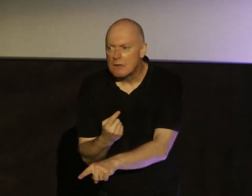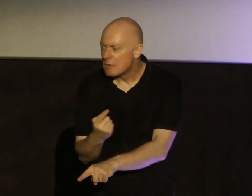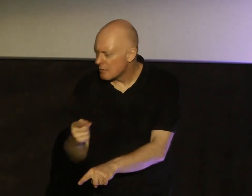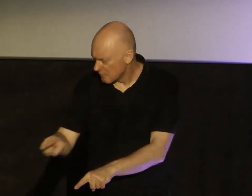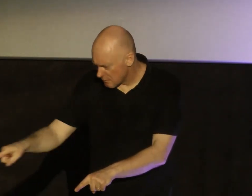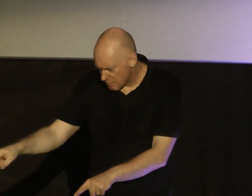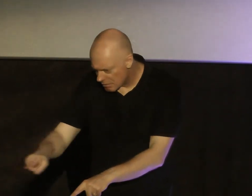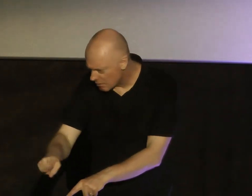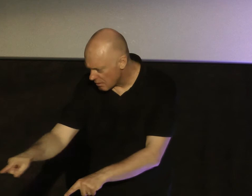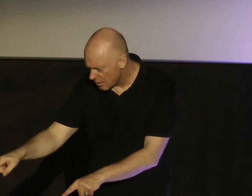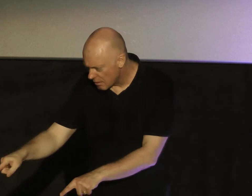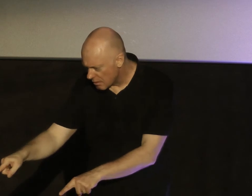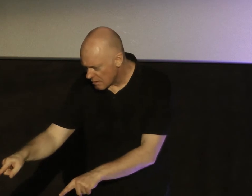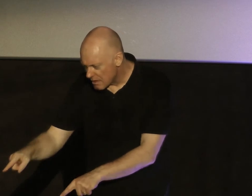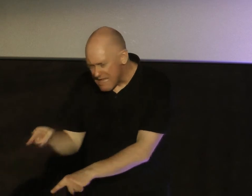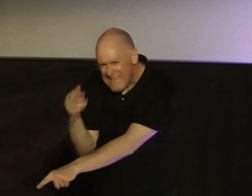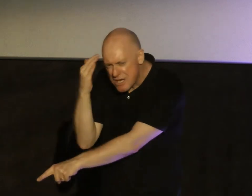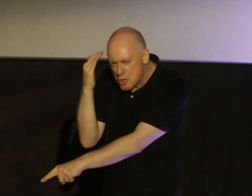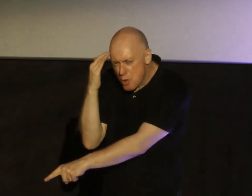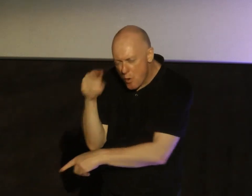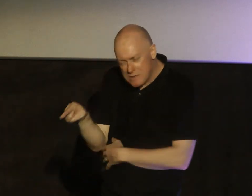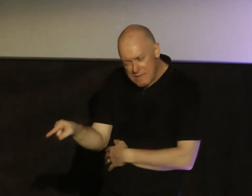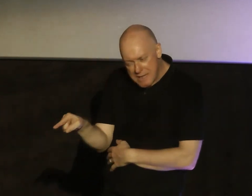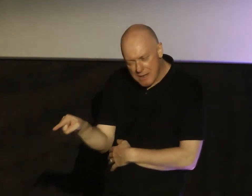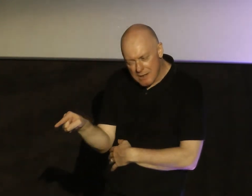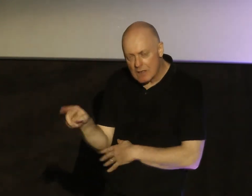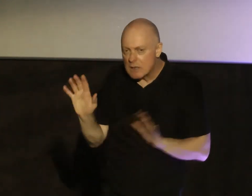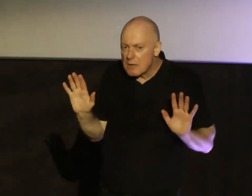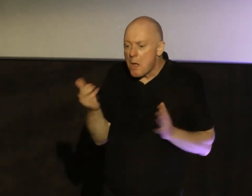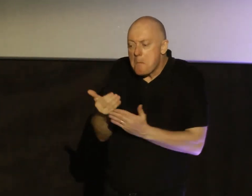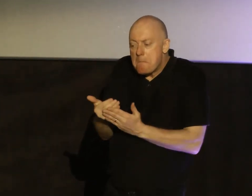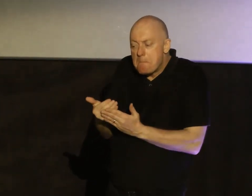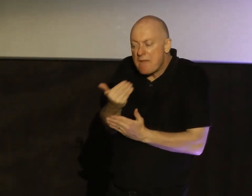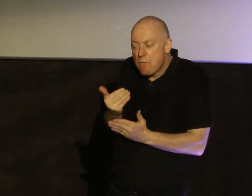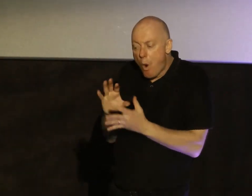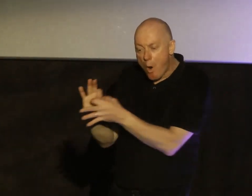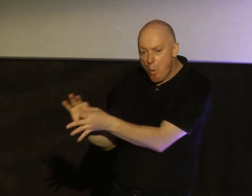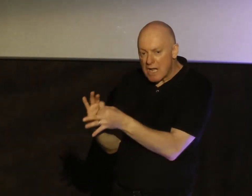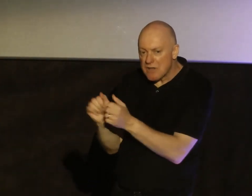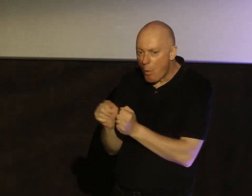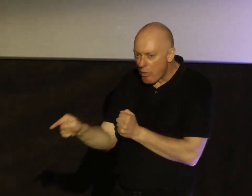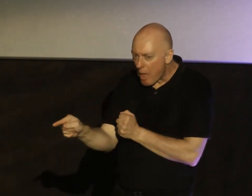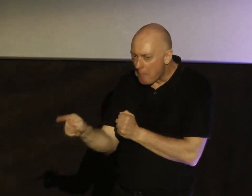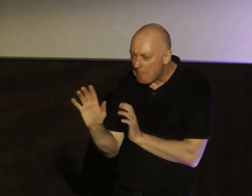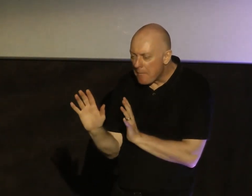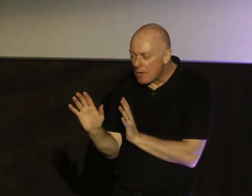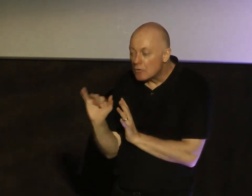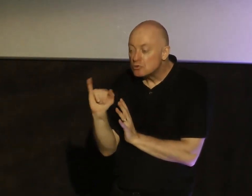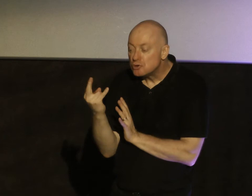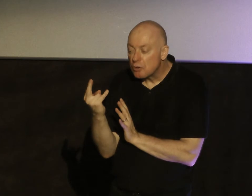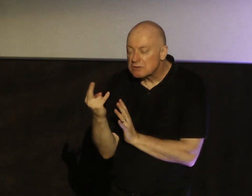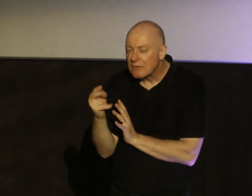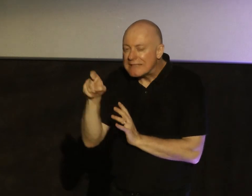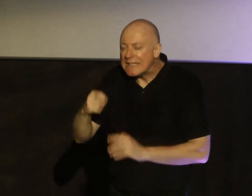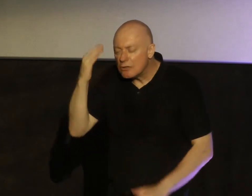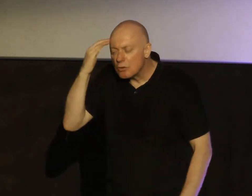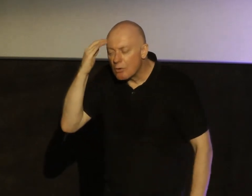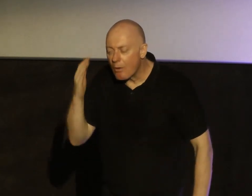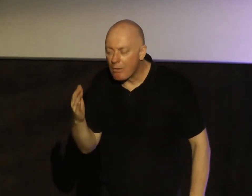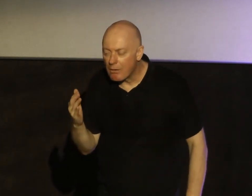he knows what they're capable of. And before any possibility of reconciliation can take place, Joseph needs to know, have these guys really